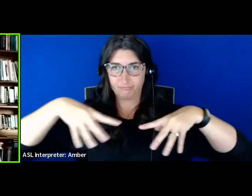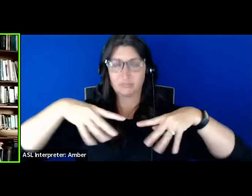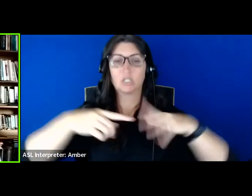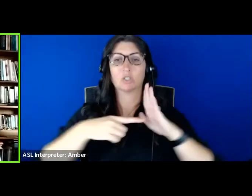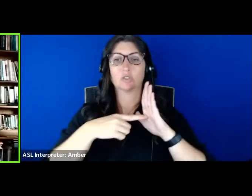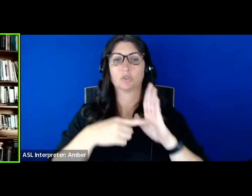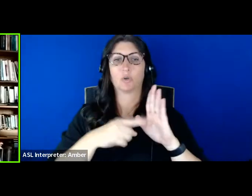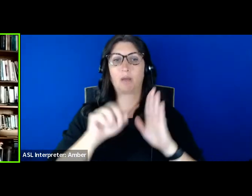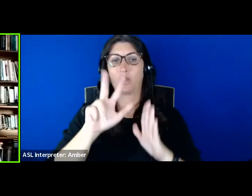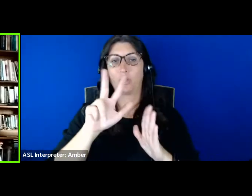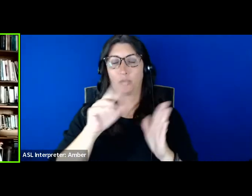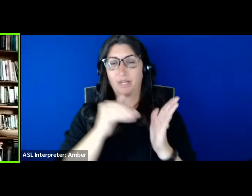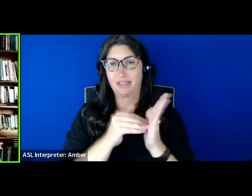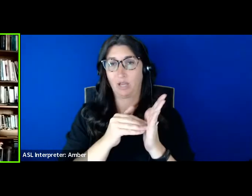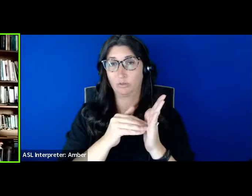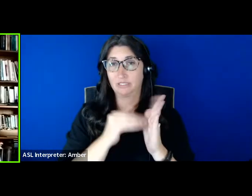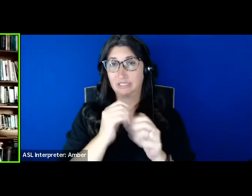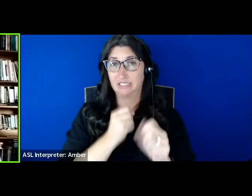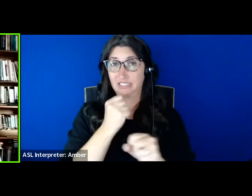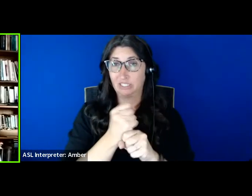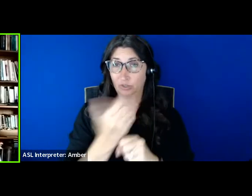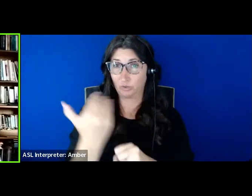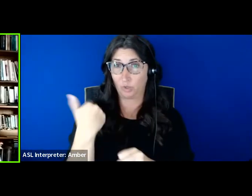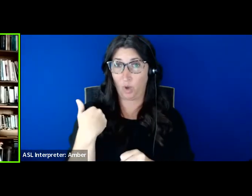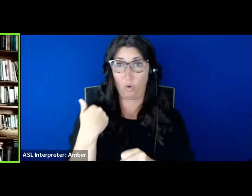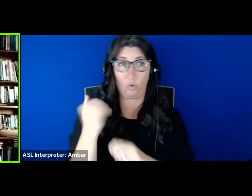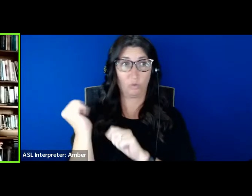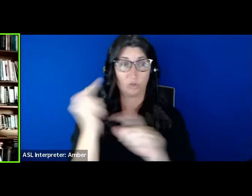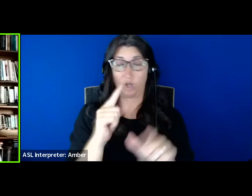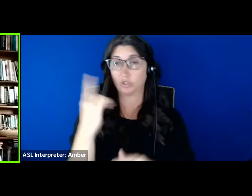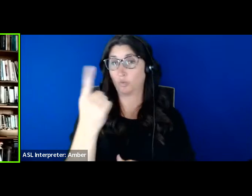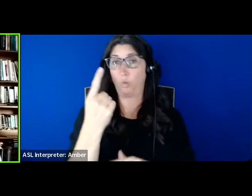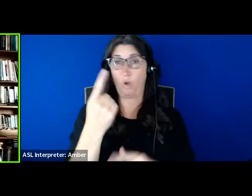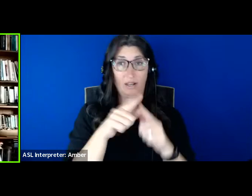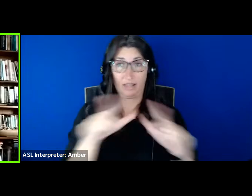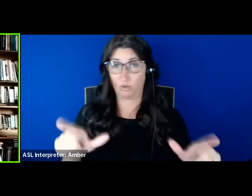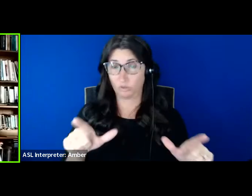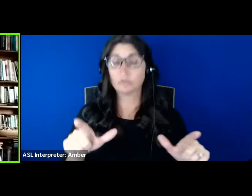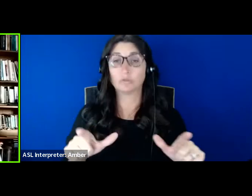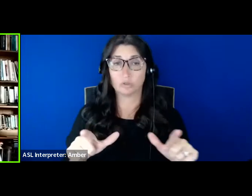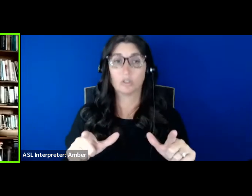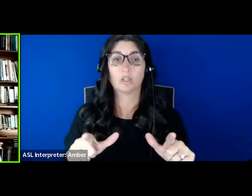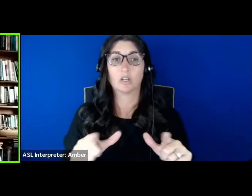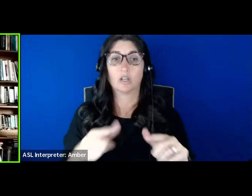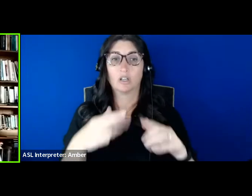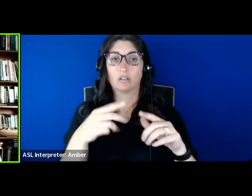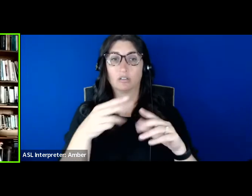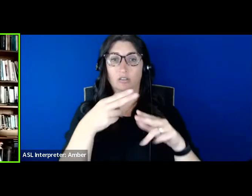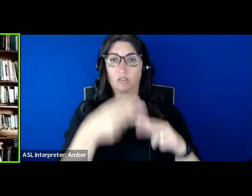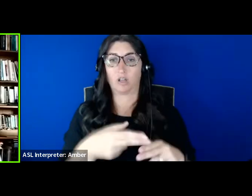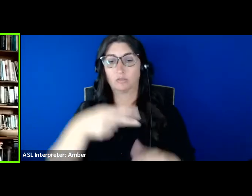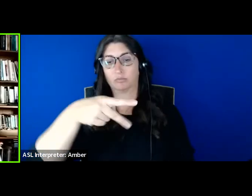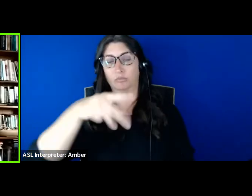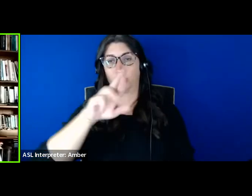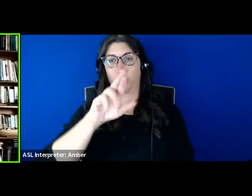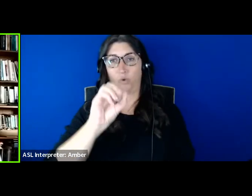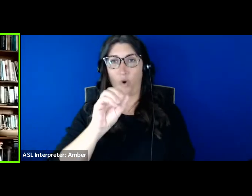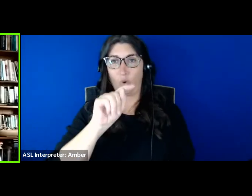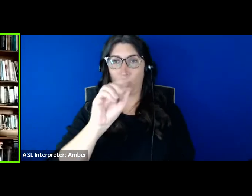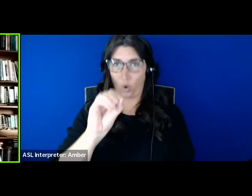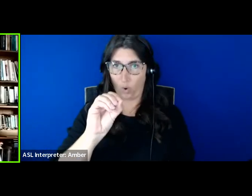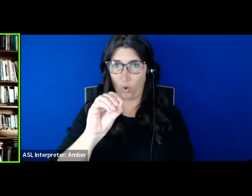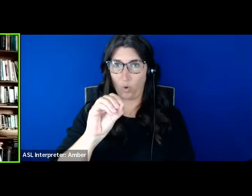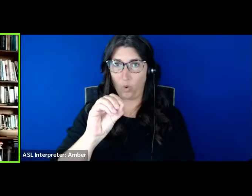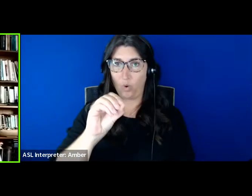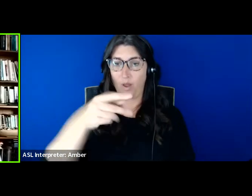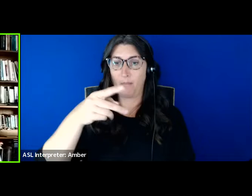3,000 years ago, the language was all just one language. It was most linguists refer to it as Proto-Polynesian language. And